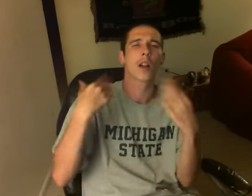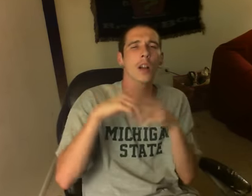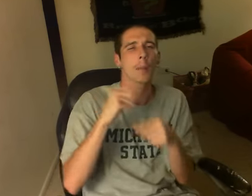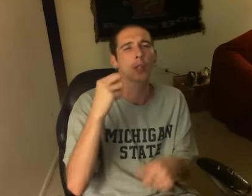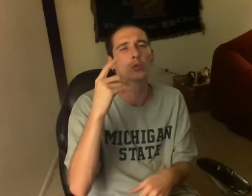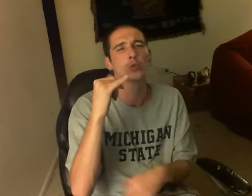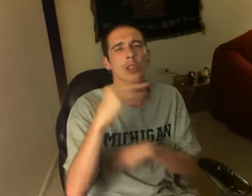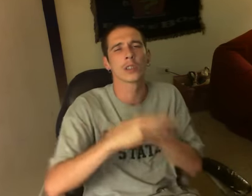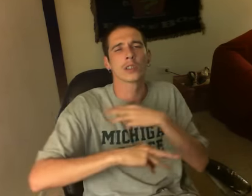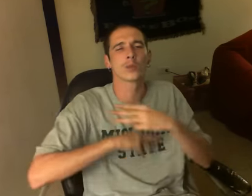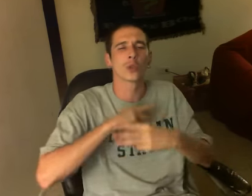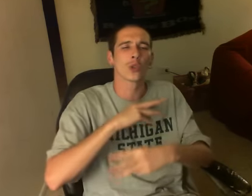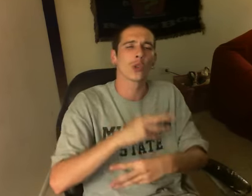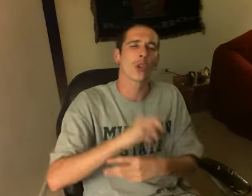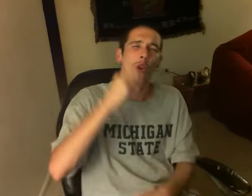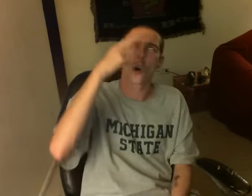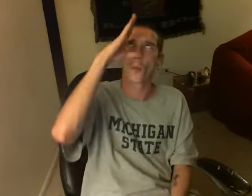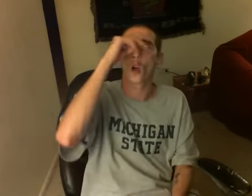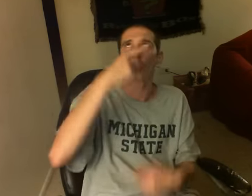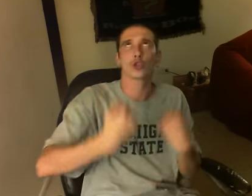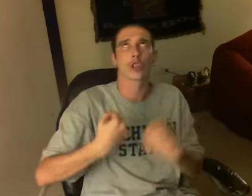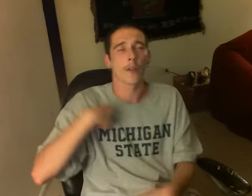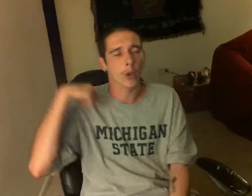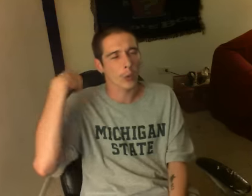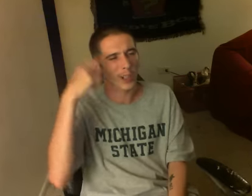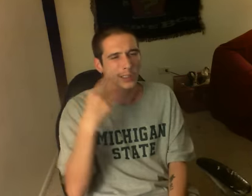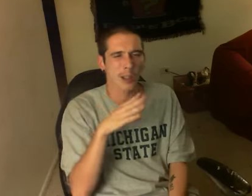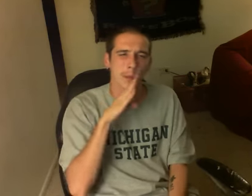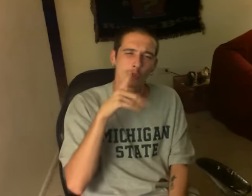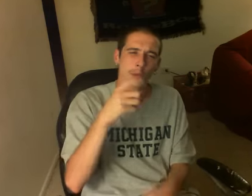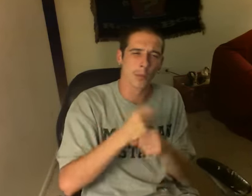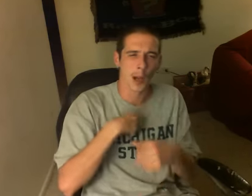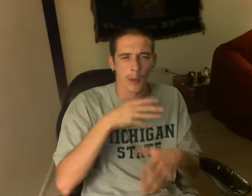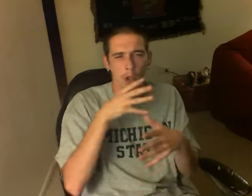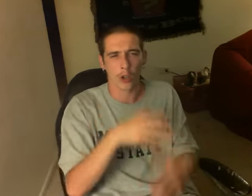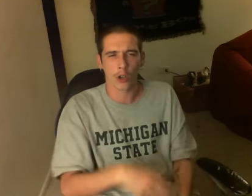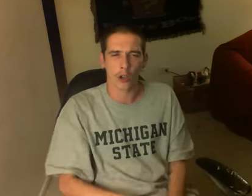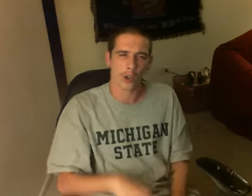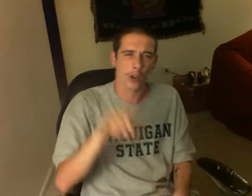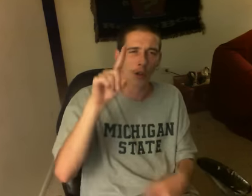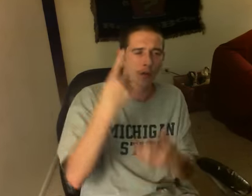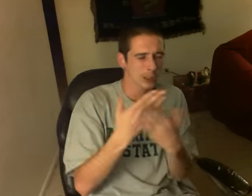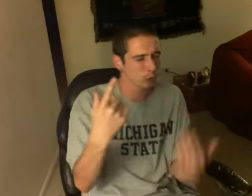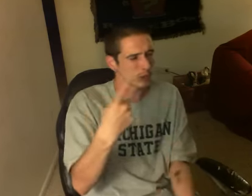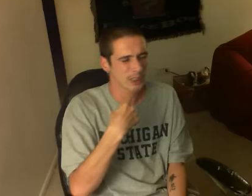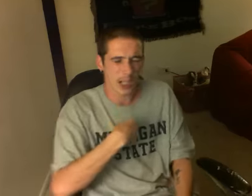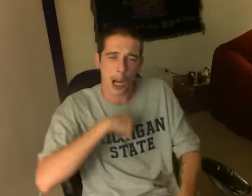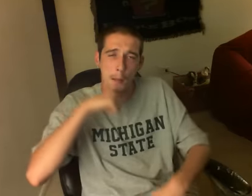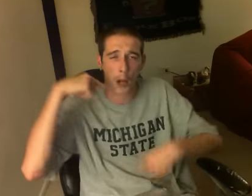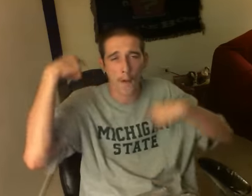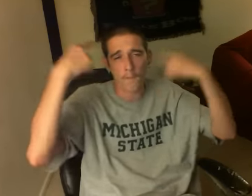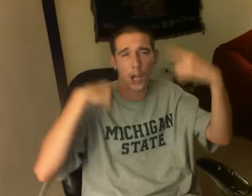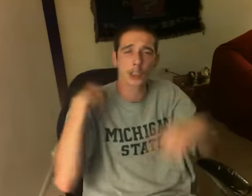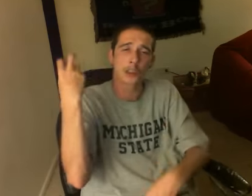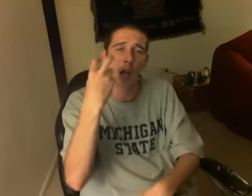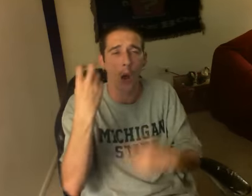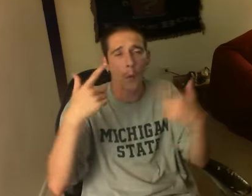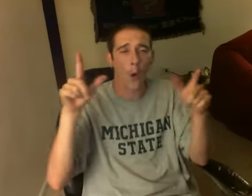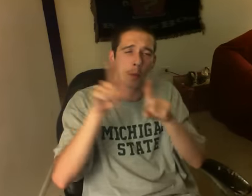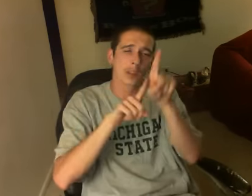you, girl. Come be in Shady's world. Oh boy, you drive me crazy. Bitch, you make me burn. First thing you say, I'm not